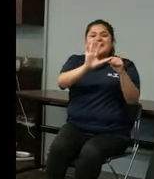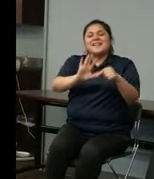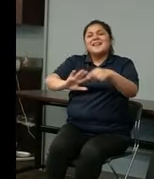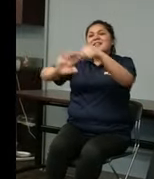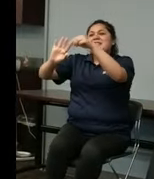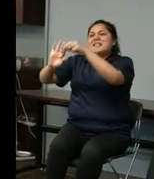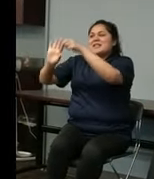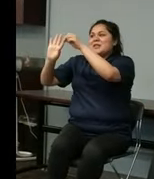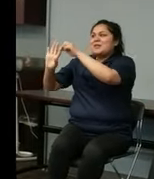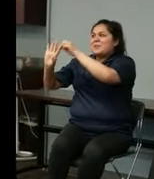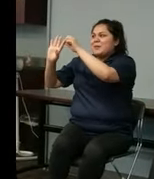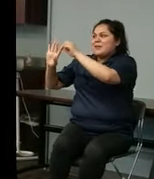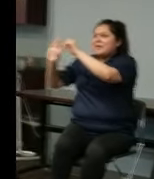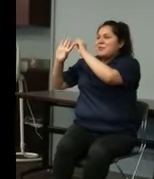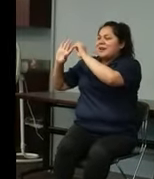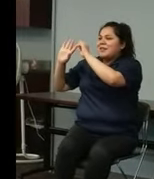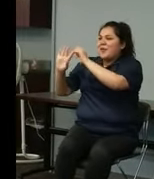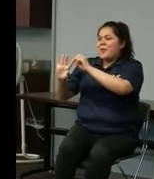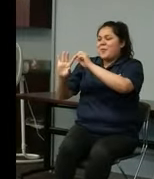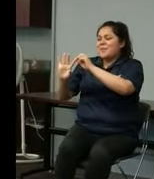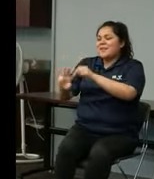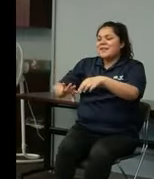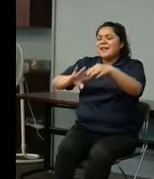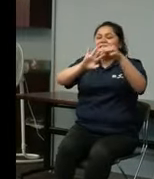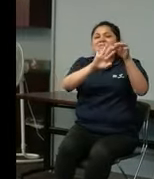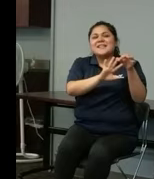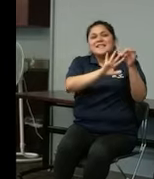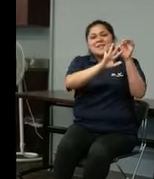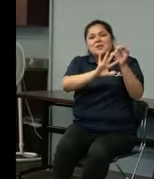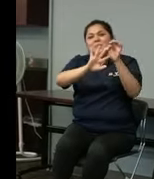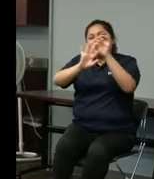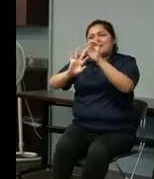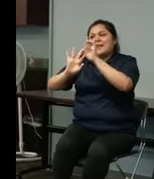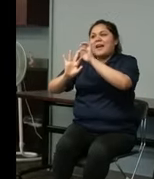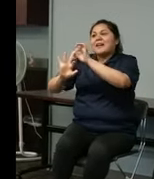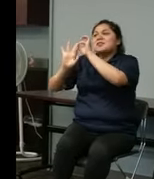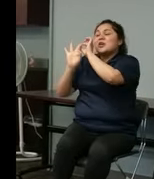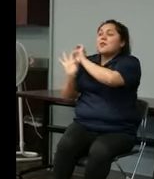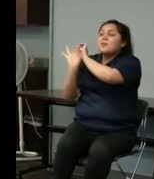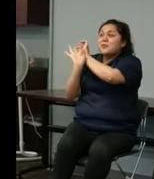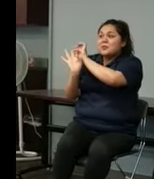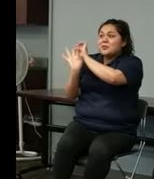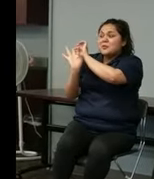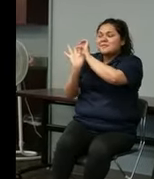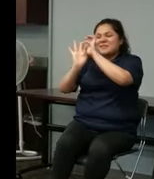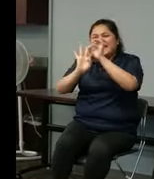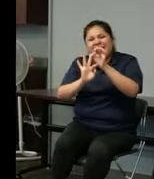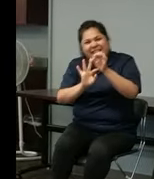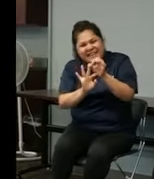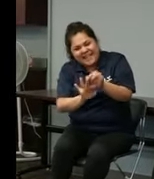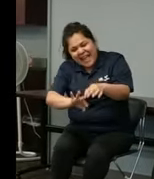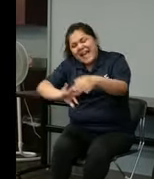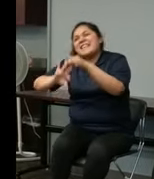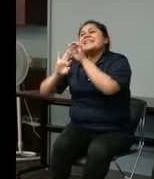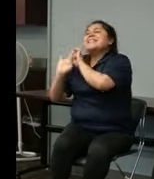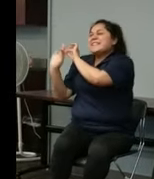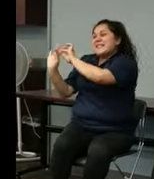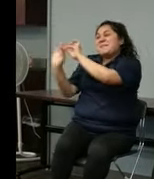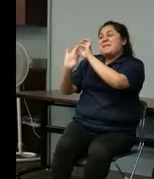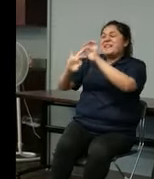market. This little piggy went home. This little piggy had tofu. This little